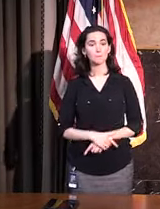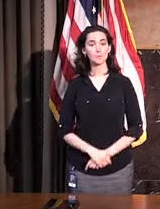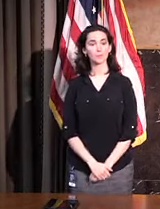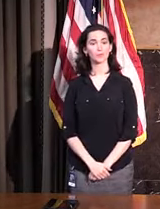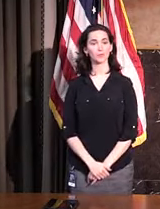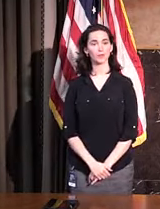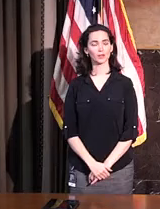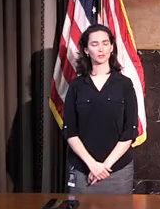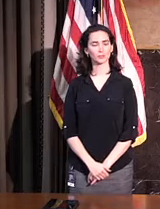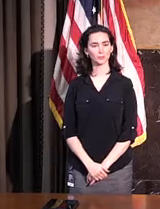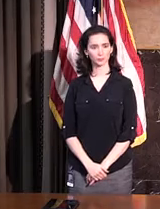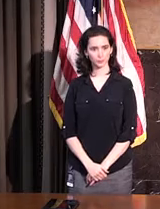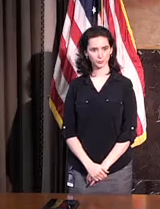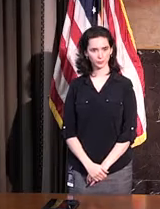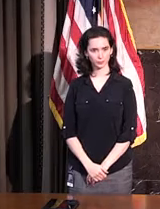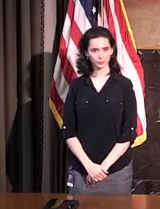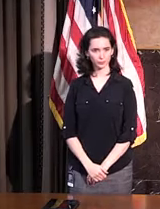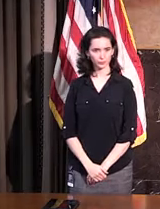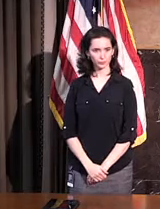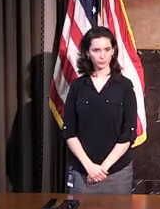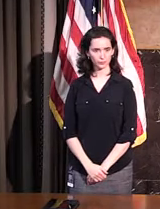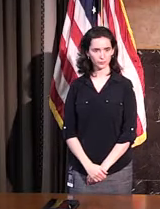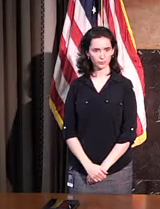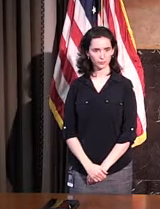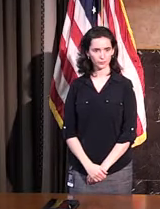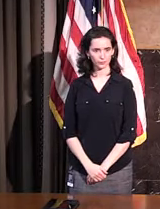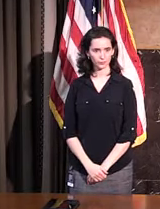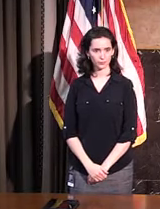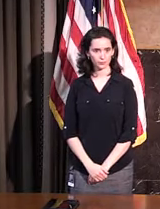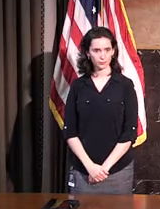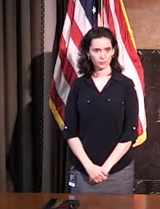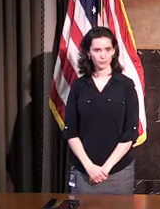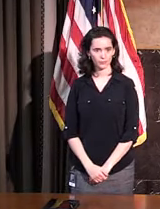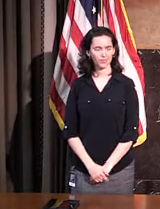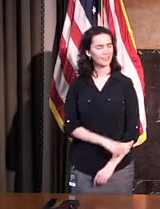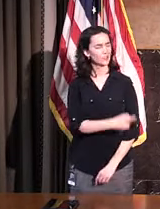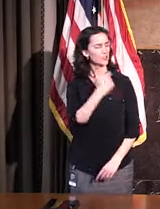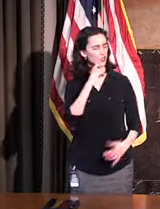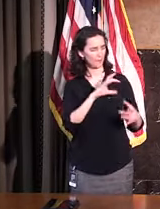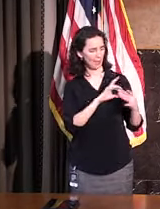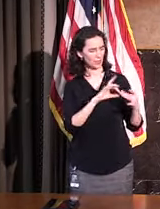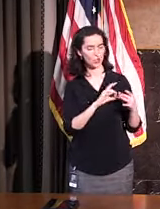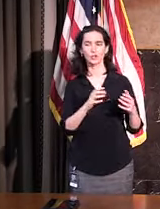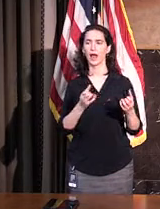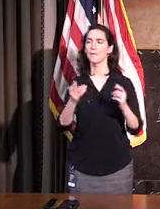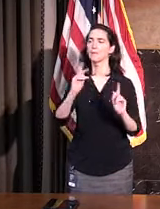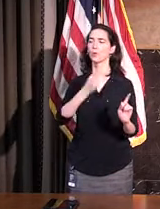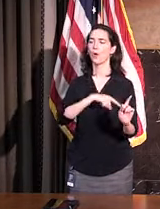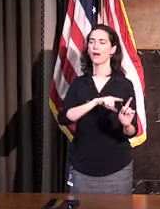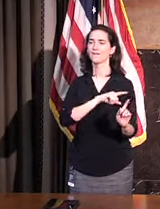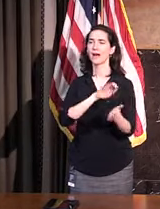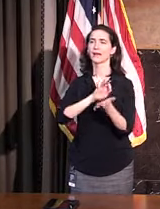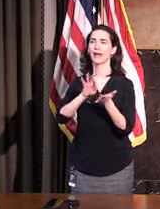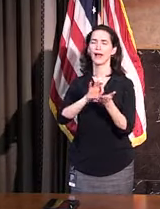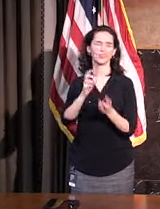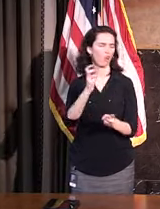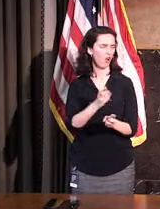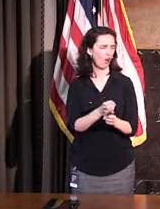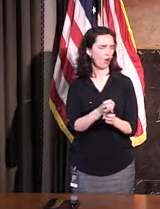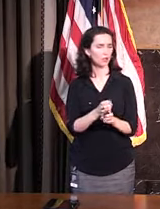Taking that caveat that you said about predicting how many people fall into these categories, do you have any idea how, you